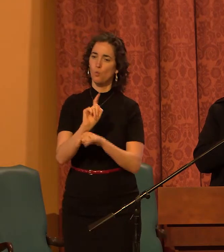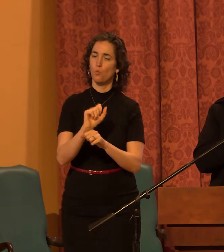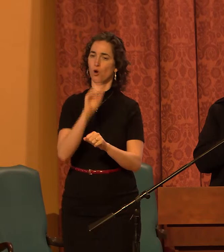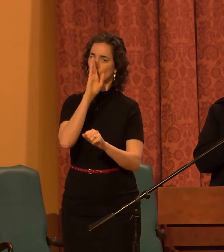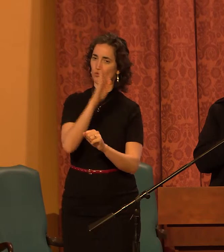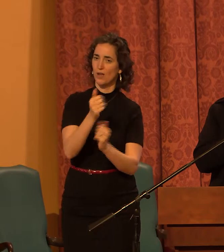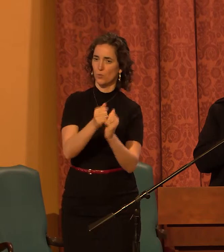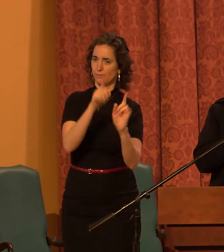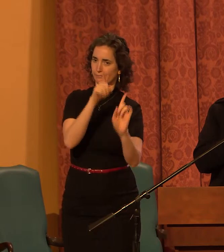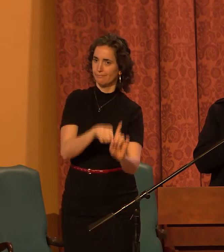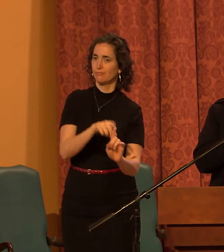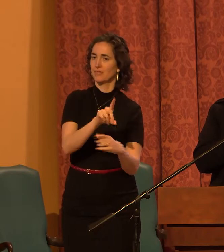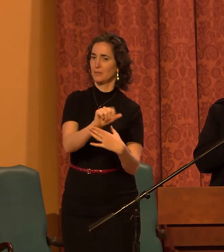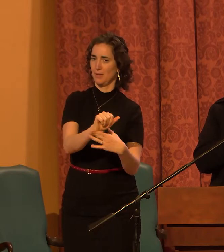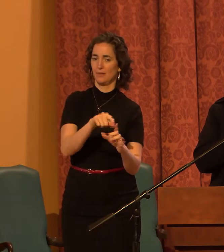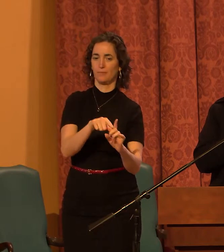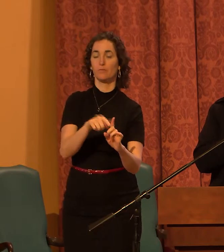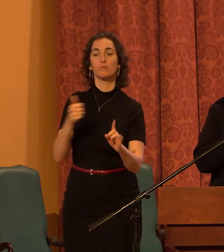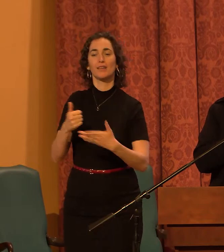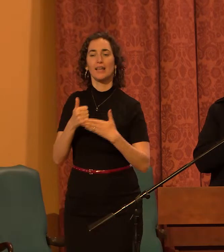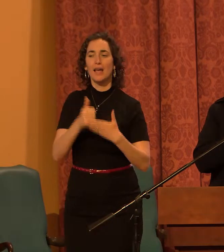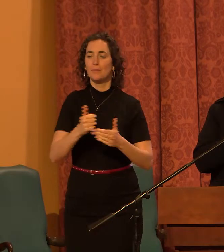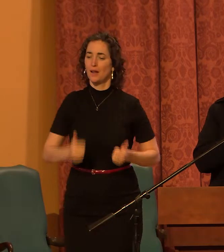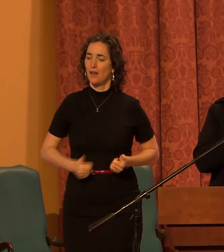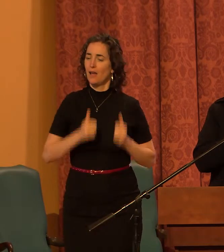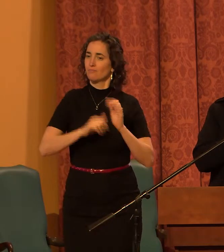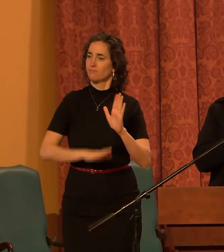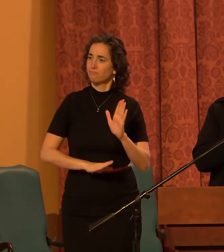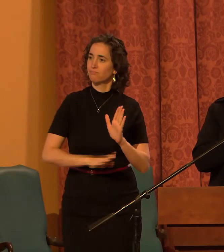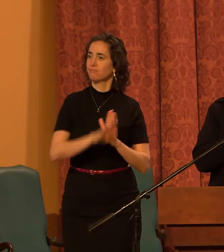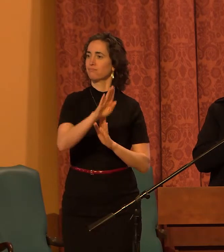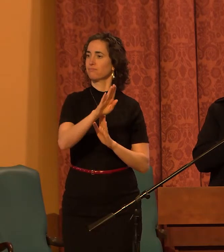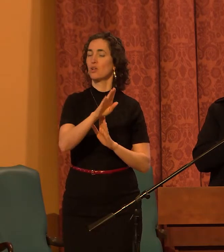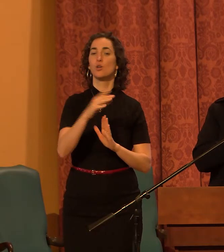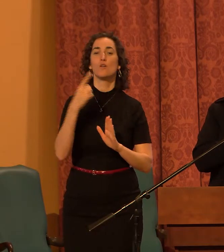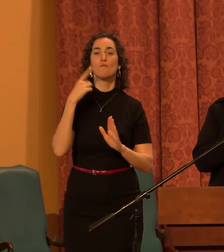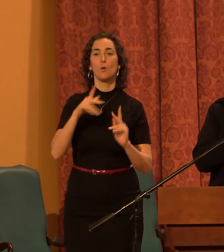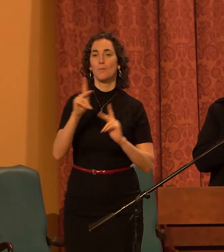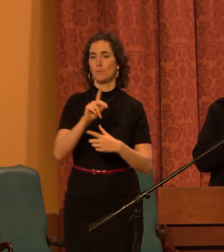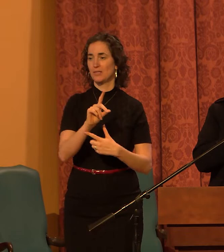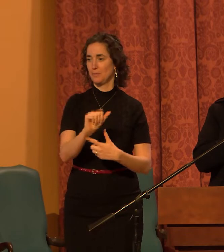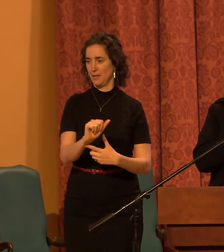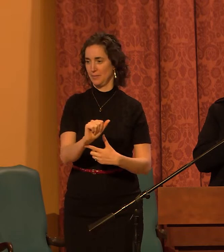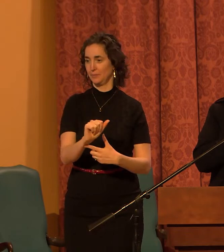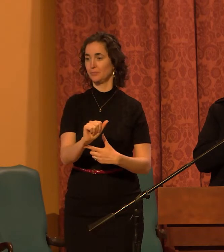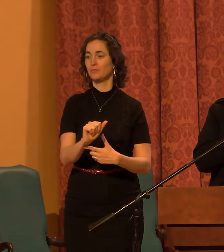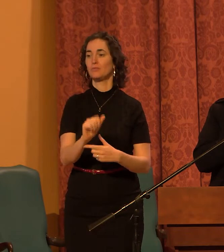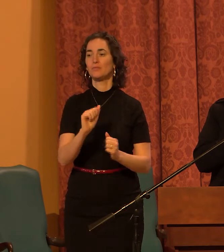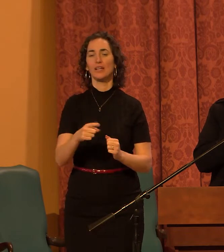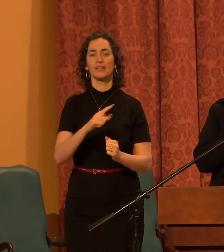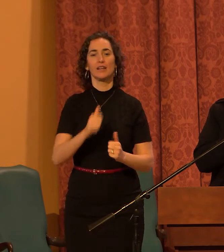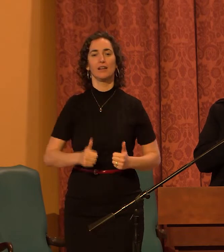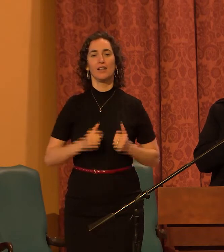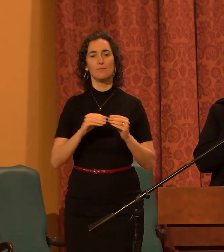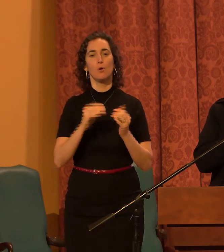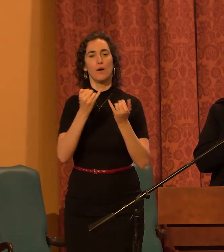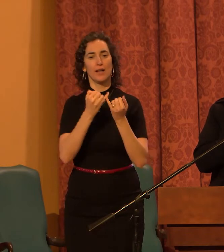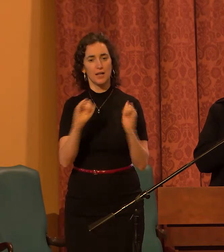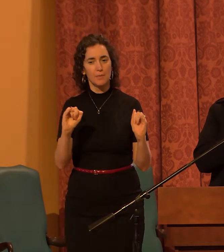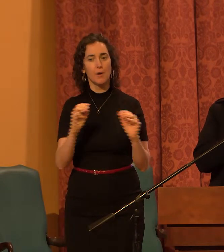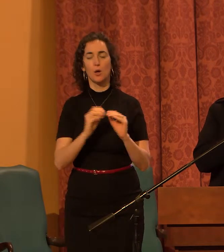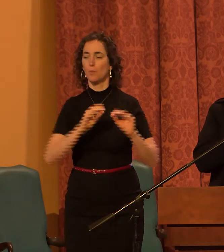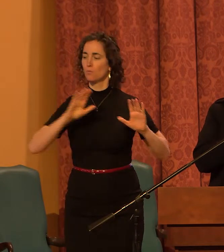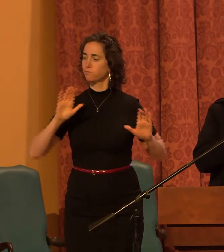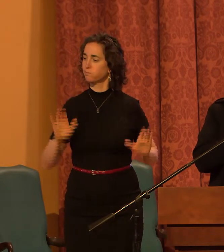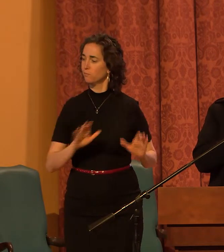has substantially enhanced life for people with disabilities to live more independently and